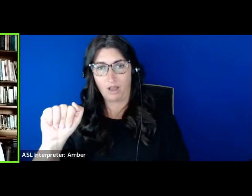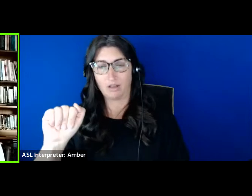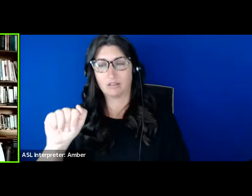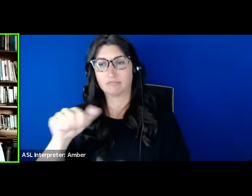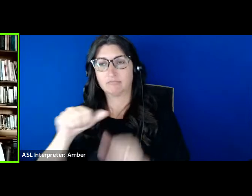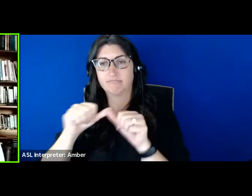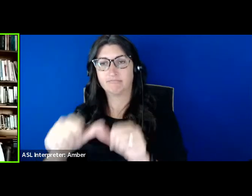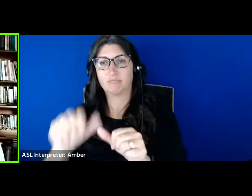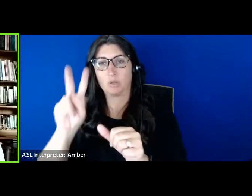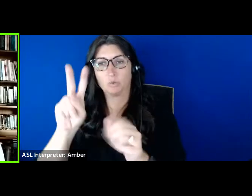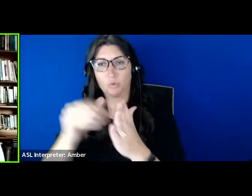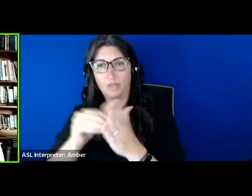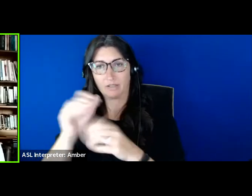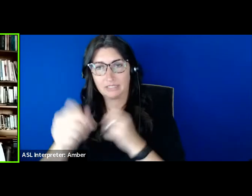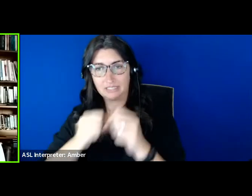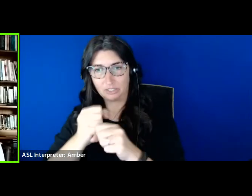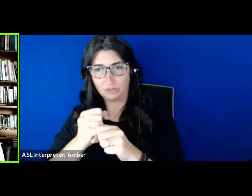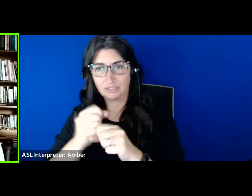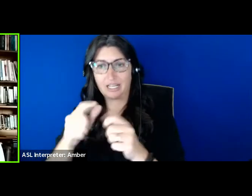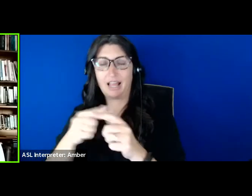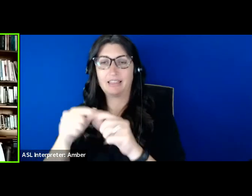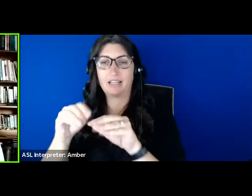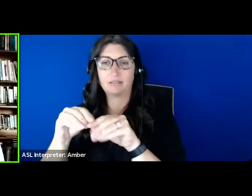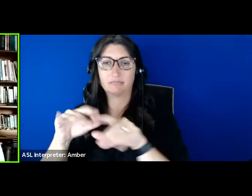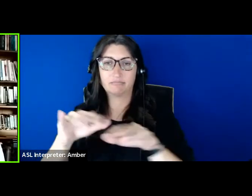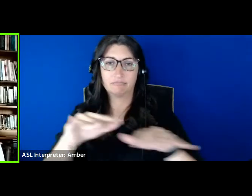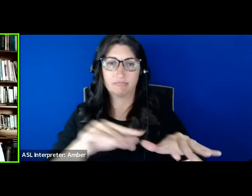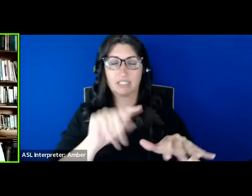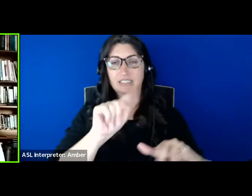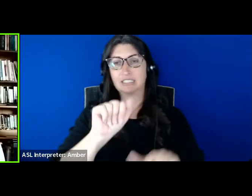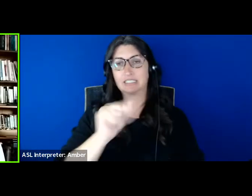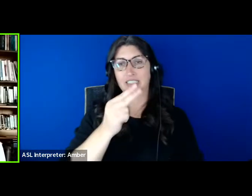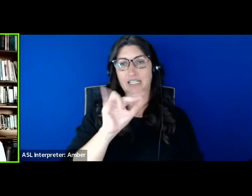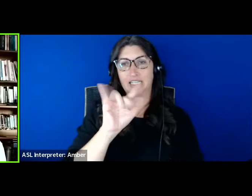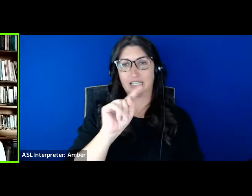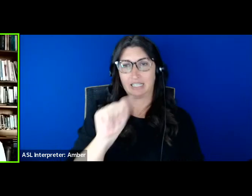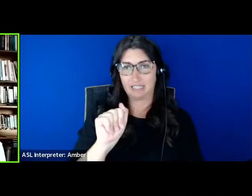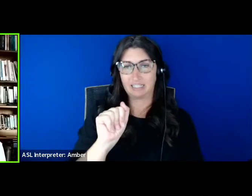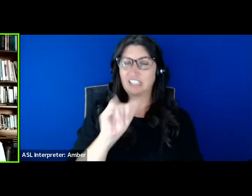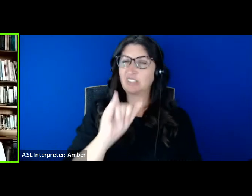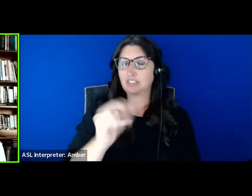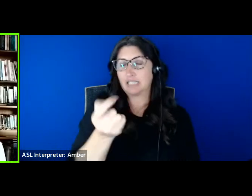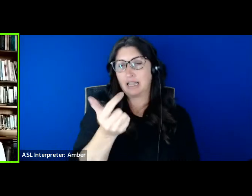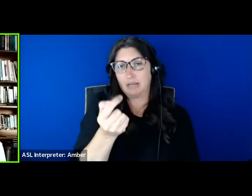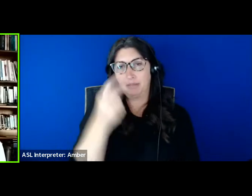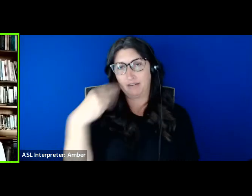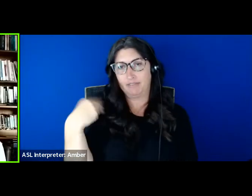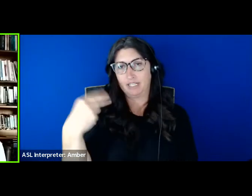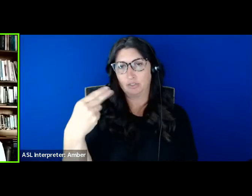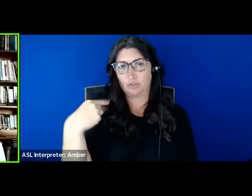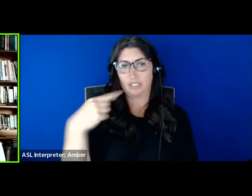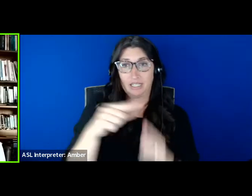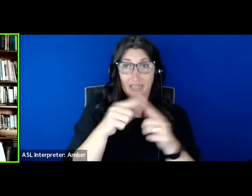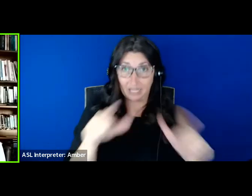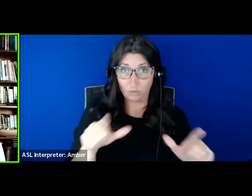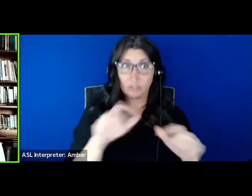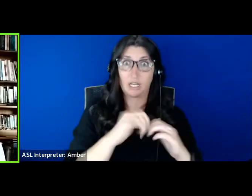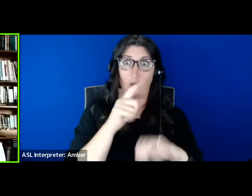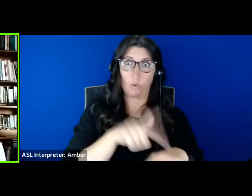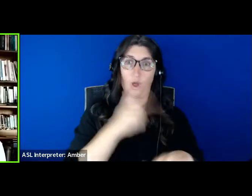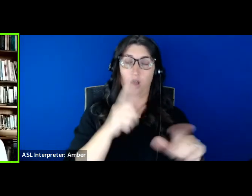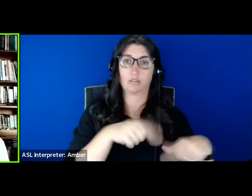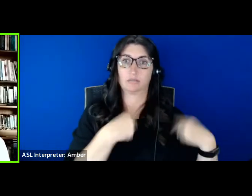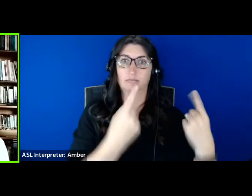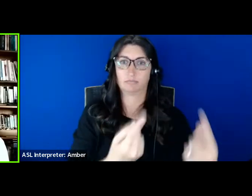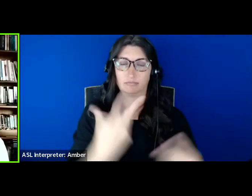to move to Tahiti and other places. So that's just to give you a little history of this language and how long this language has been part